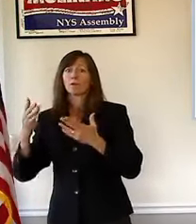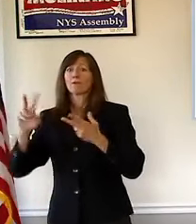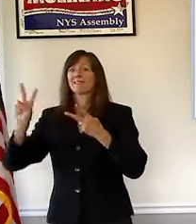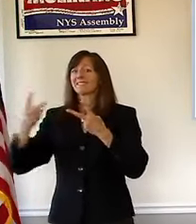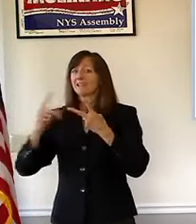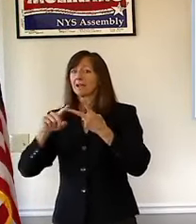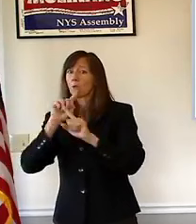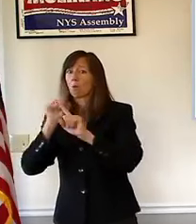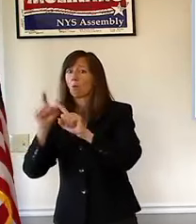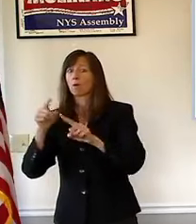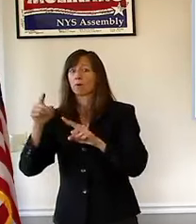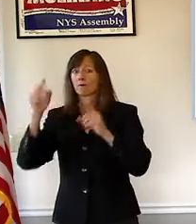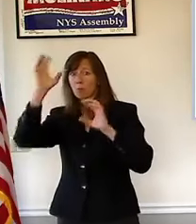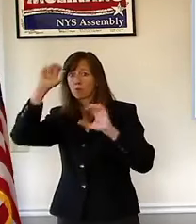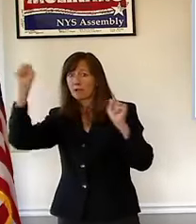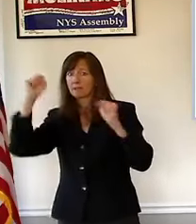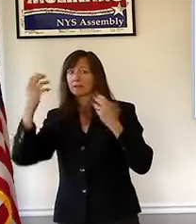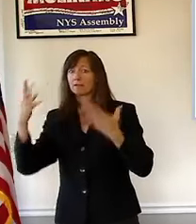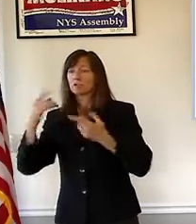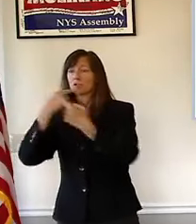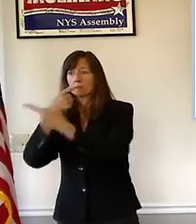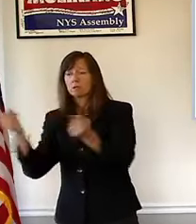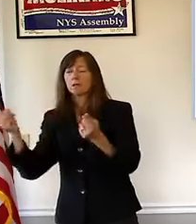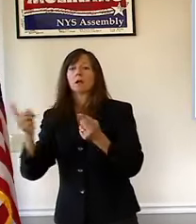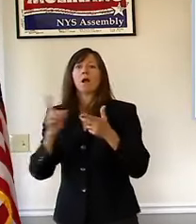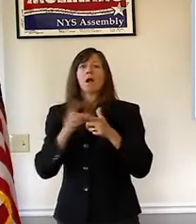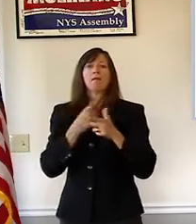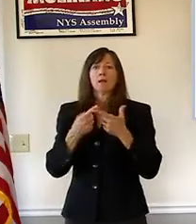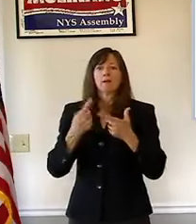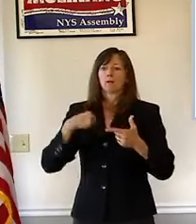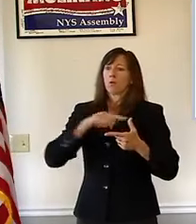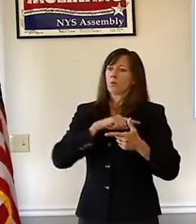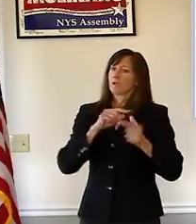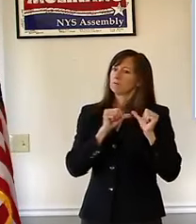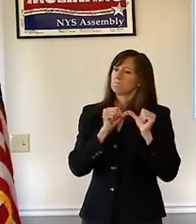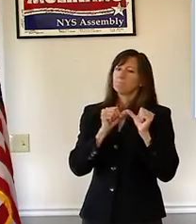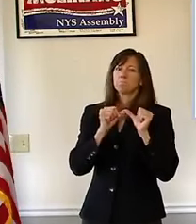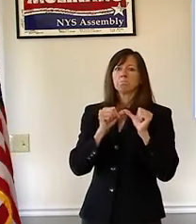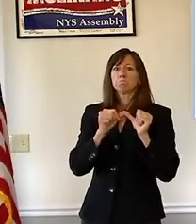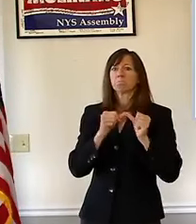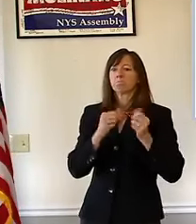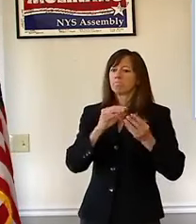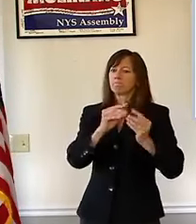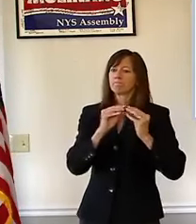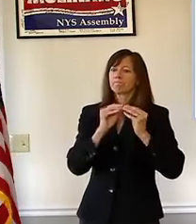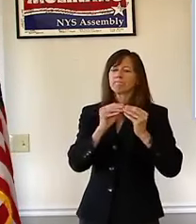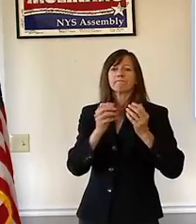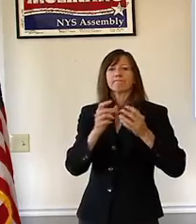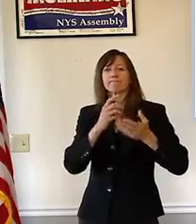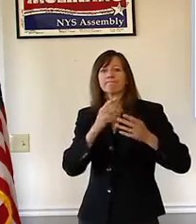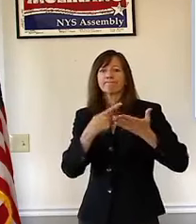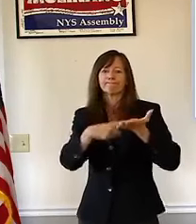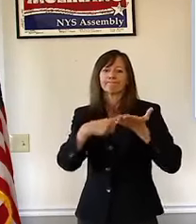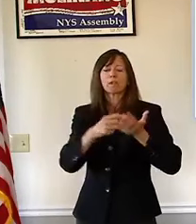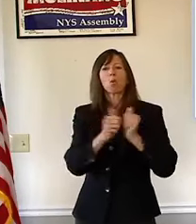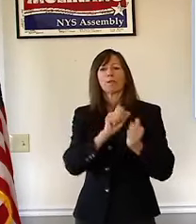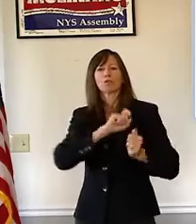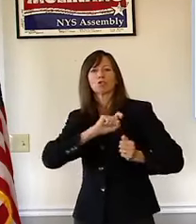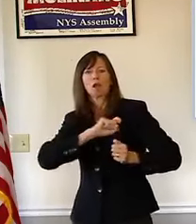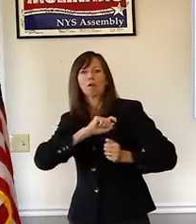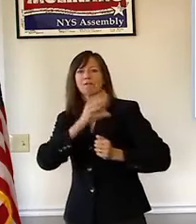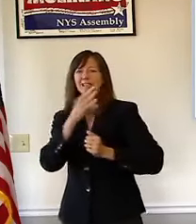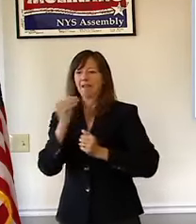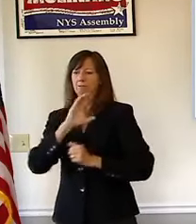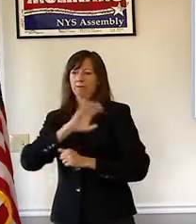president, we've been in constant conversation with both the sheriff's office and the Chiefs of Police Association to